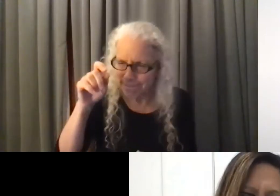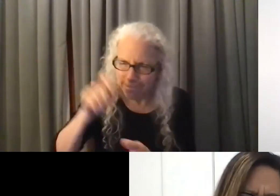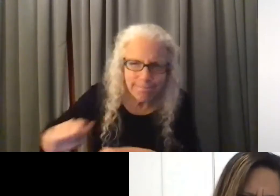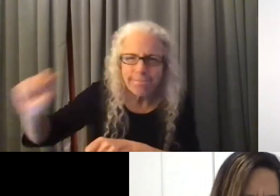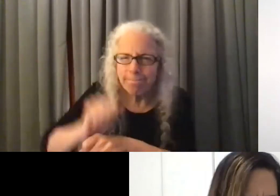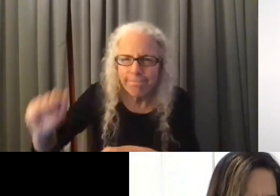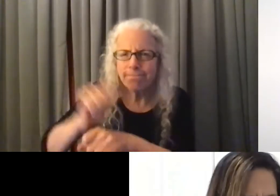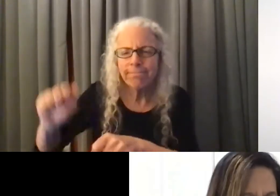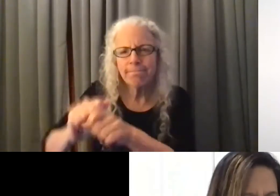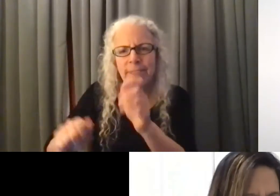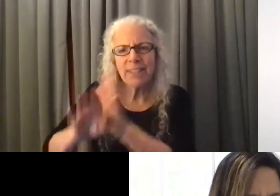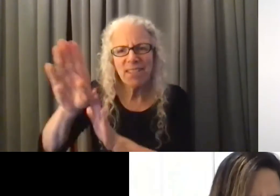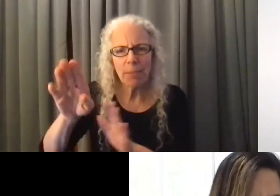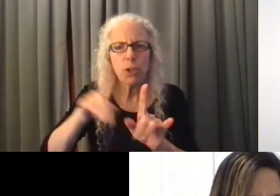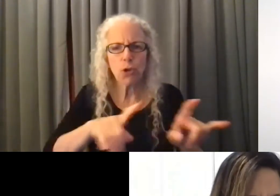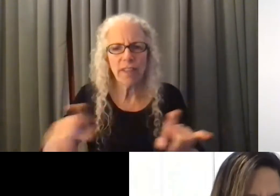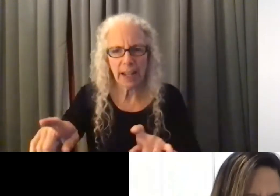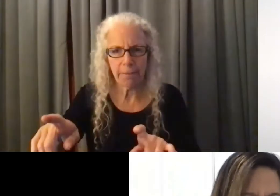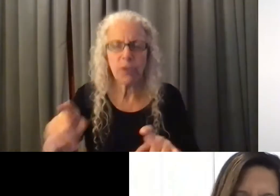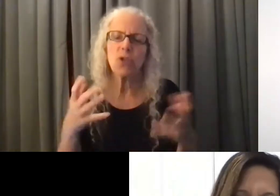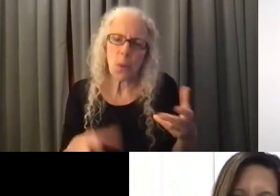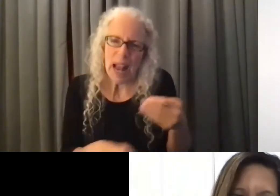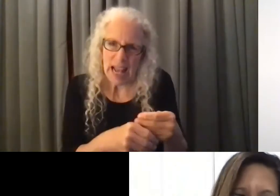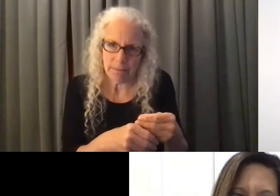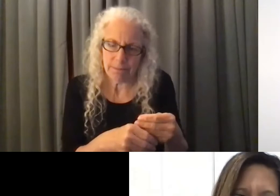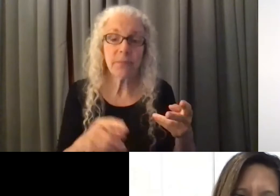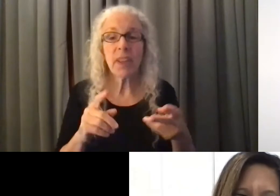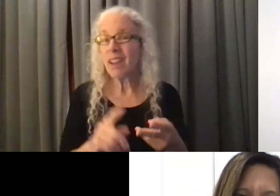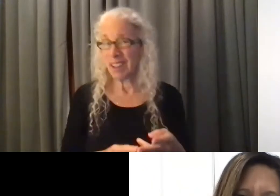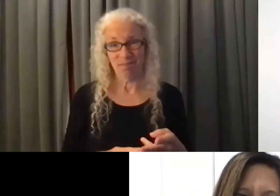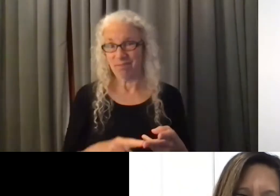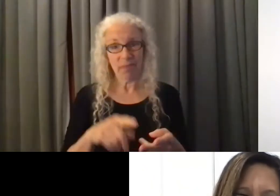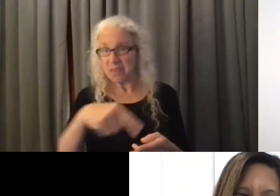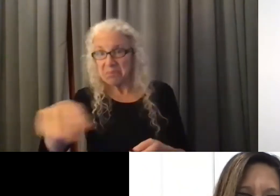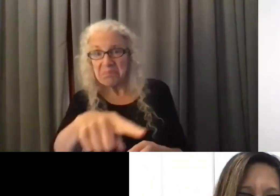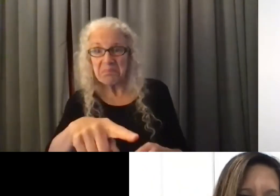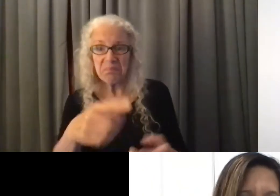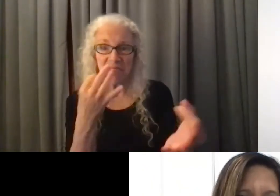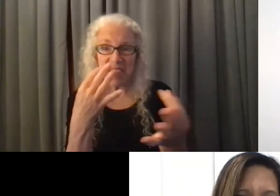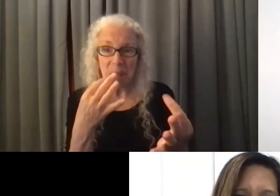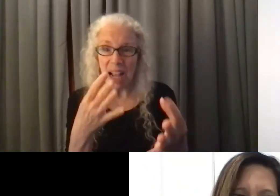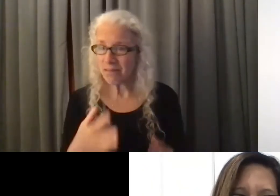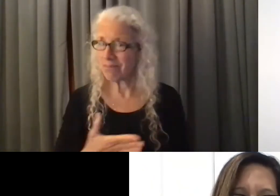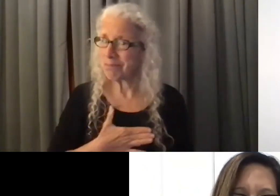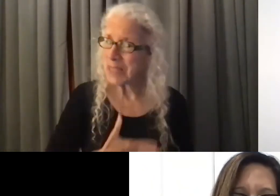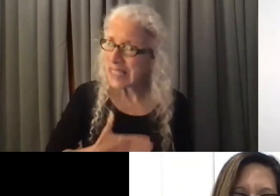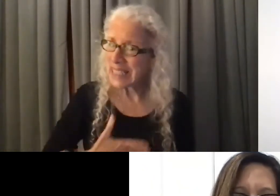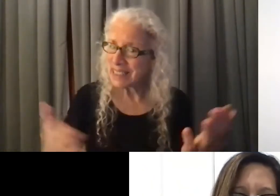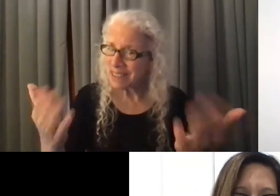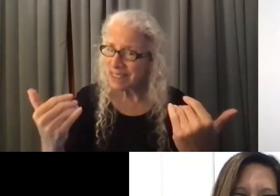I just wanted to add that. I do welcome any feedback from anyone who may have it. If you